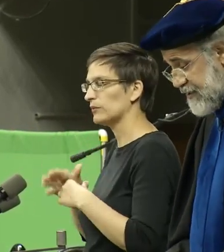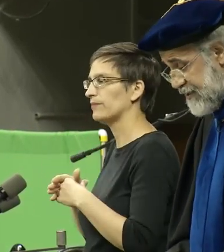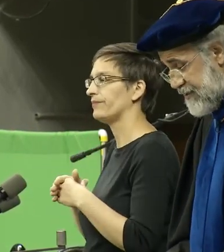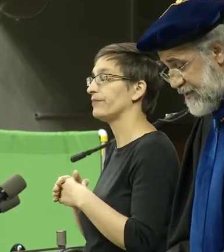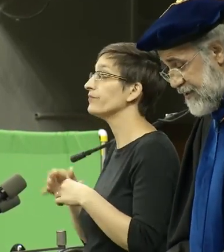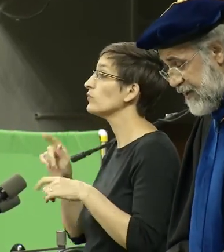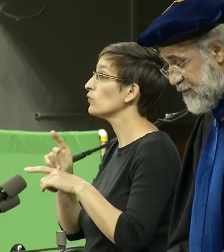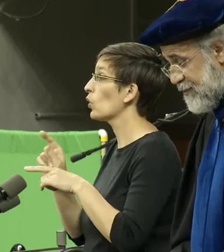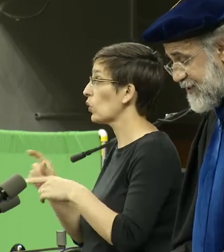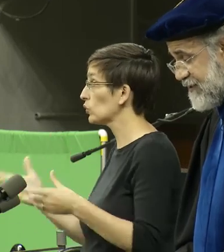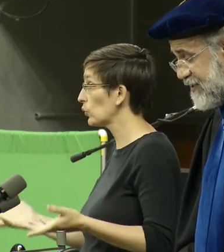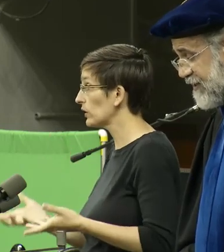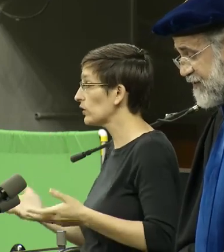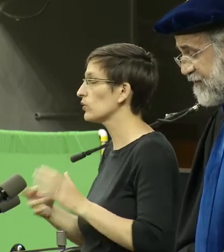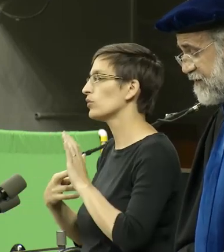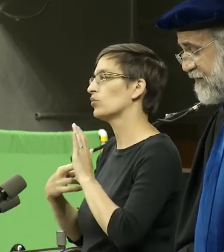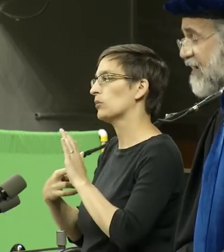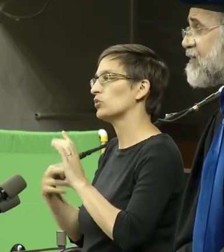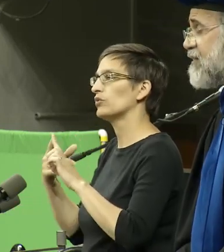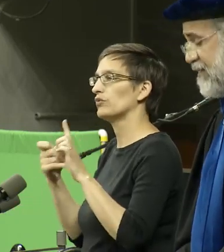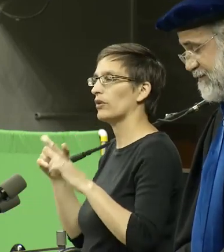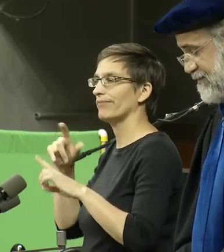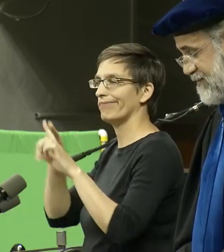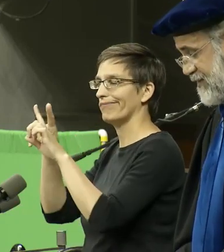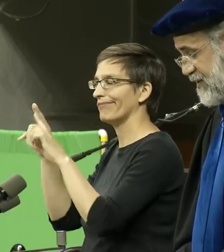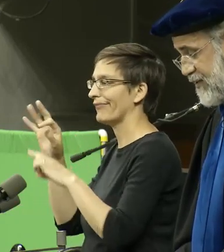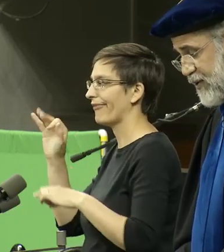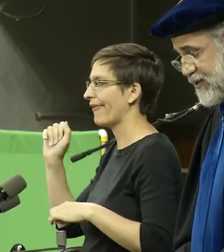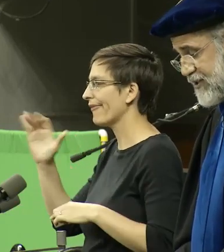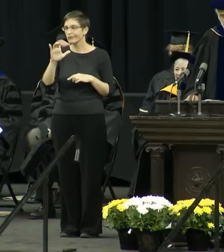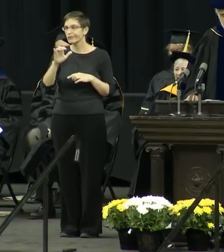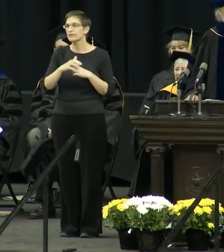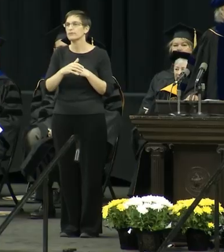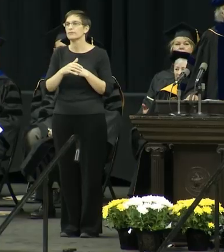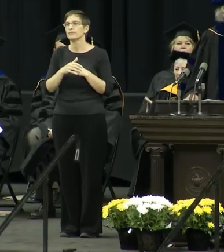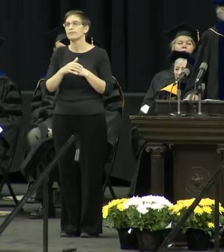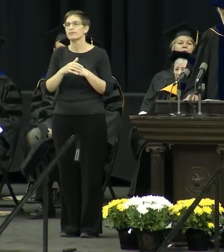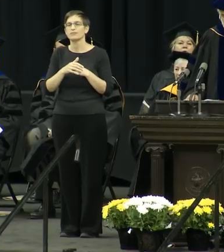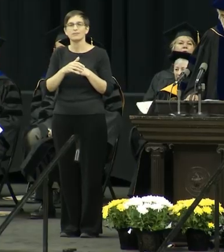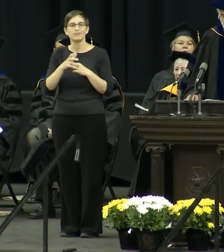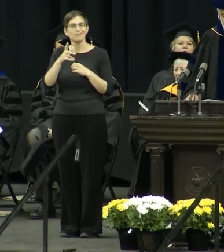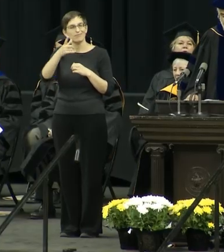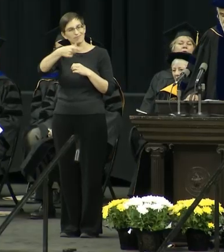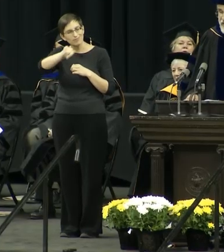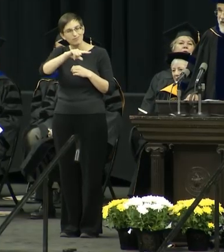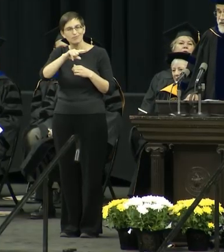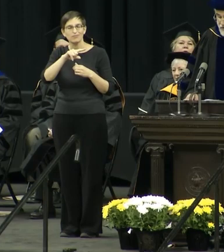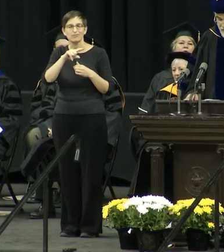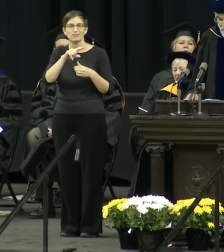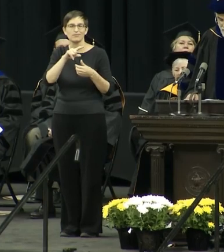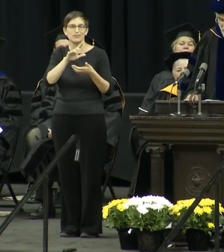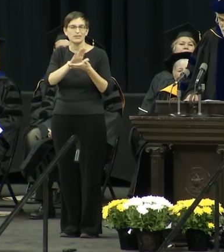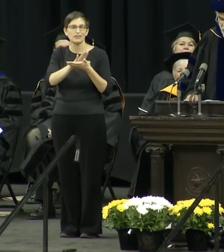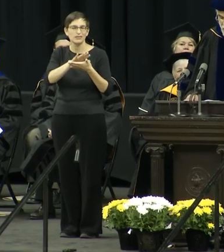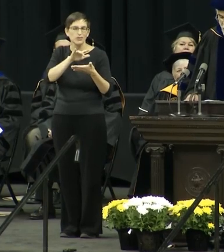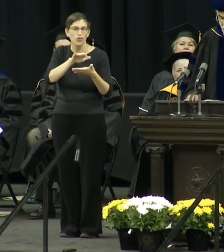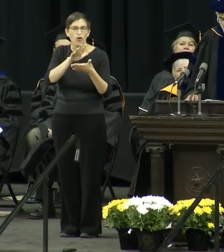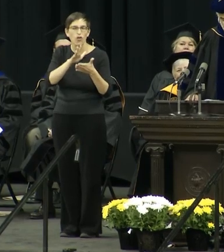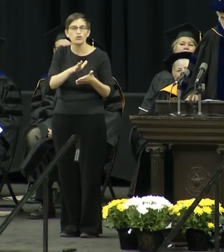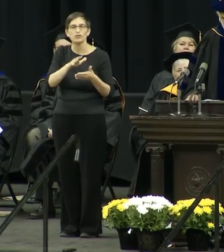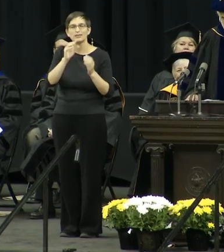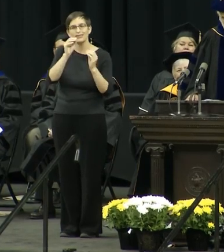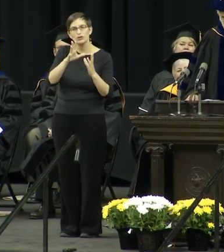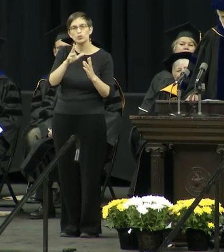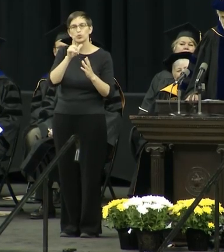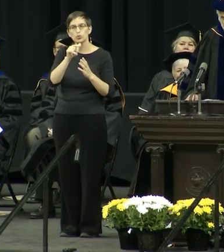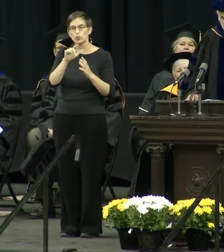Also present are representatives of the faculty, those scholars and teachers who have challenged you and worked